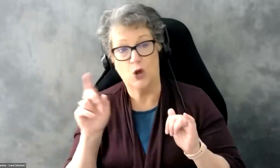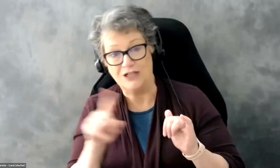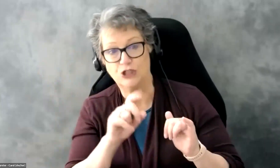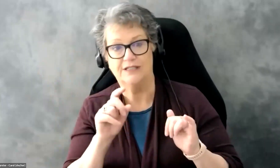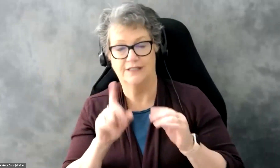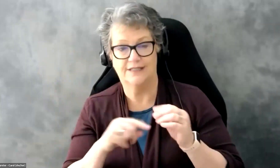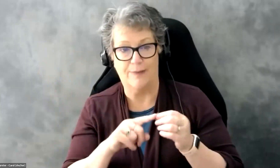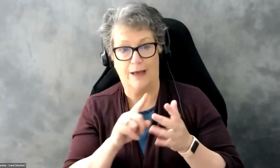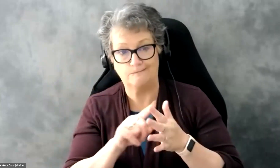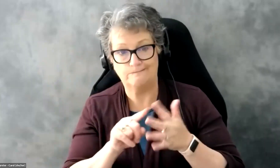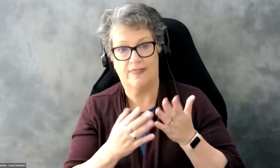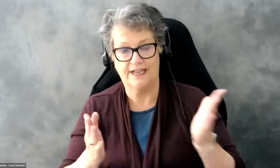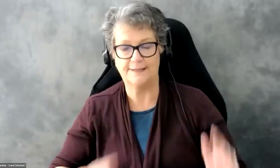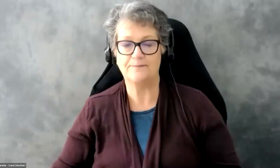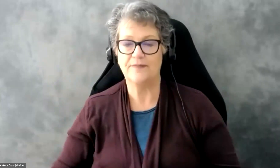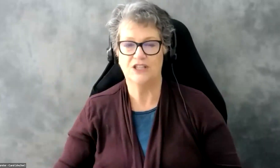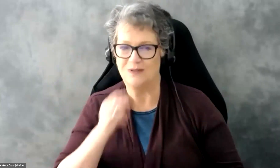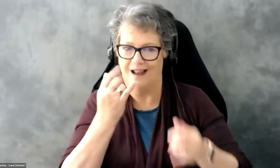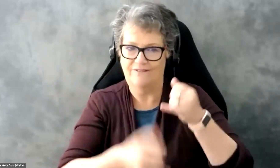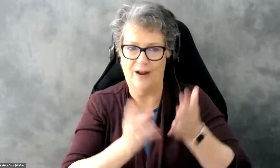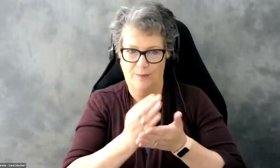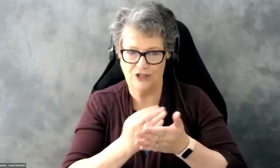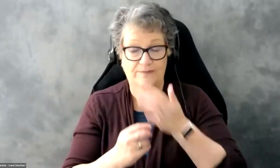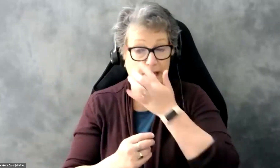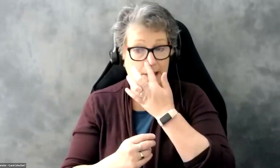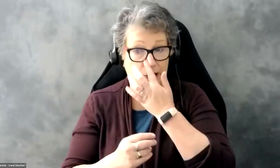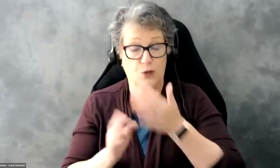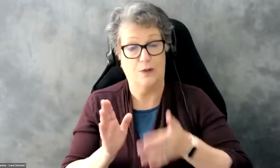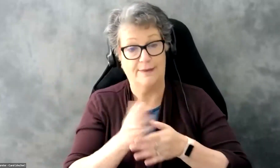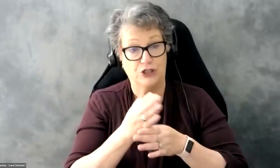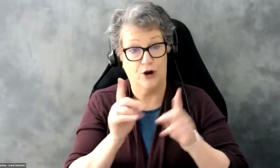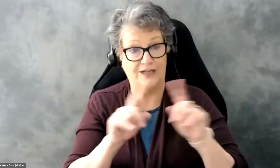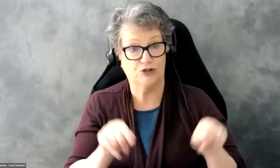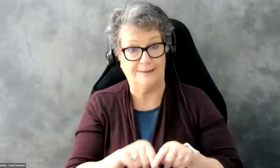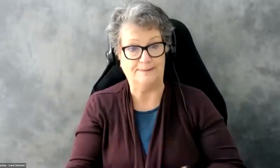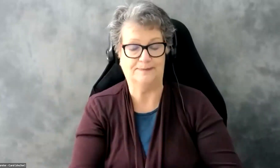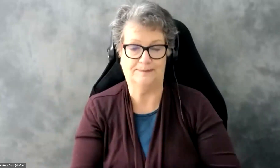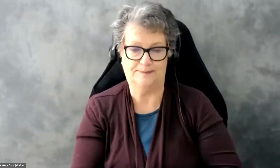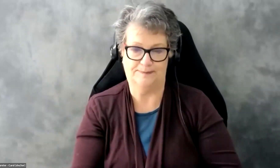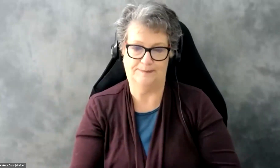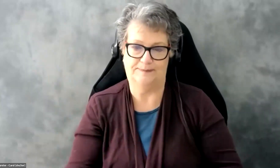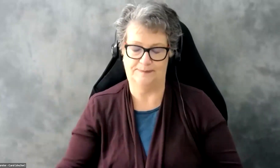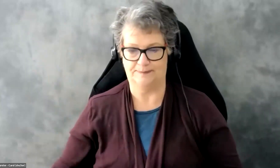about a few different things. And so let me just share real quickly my screen.